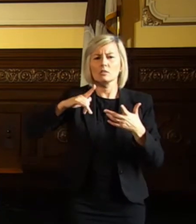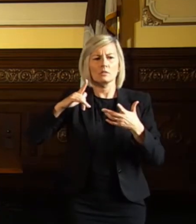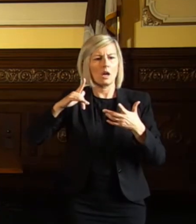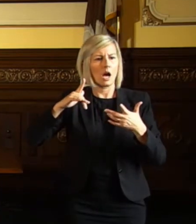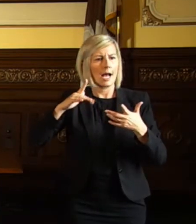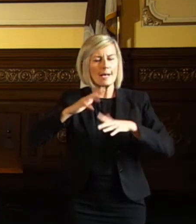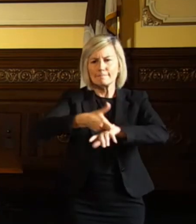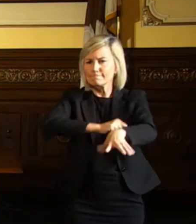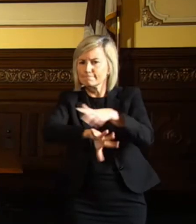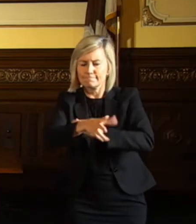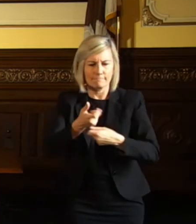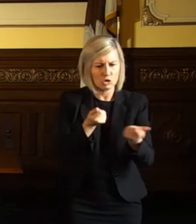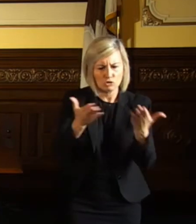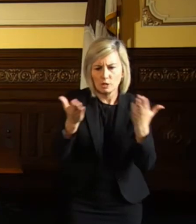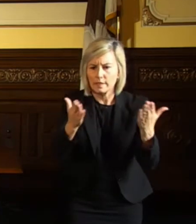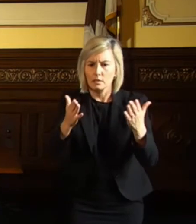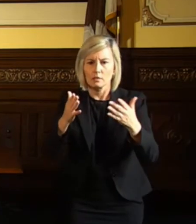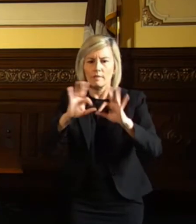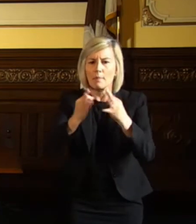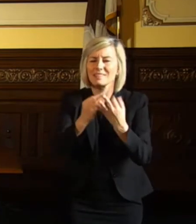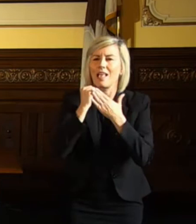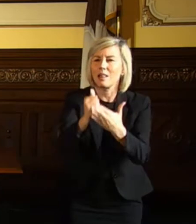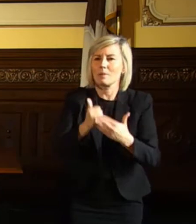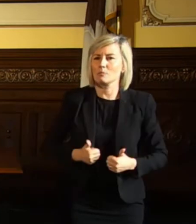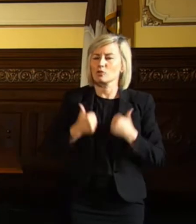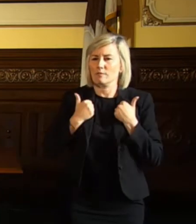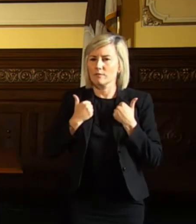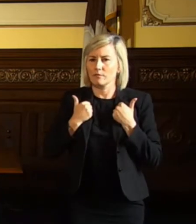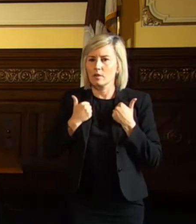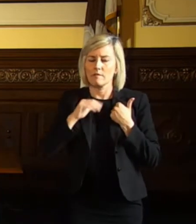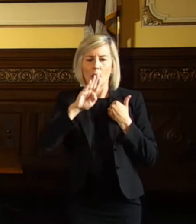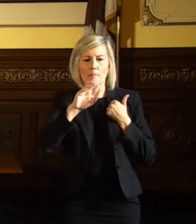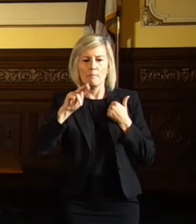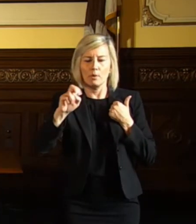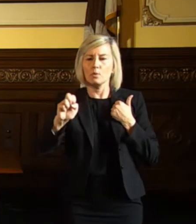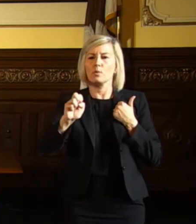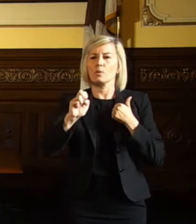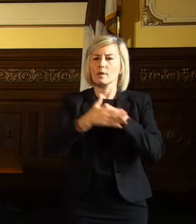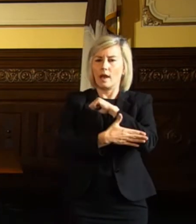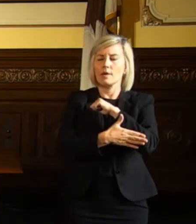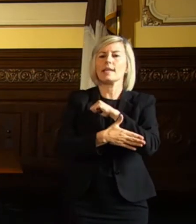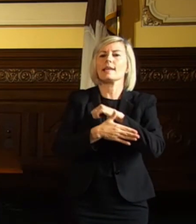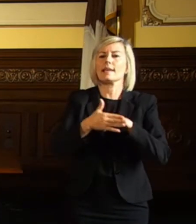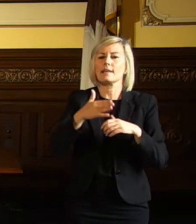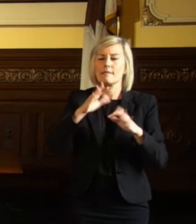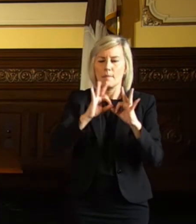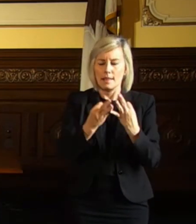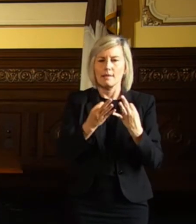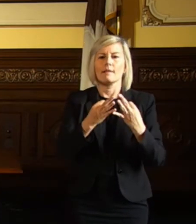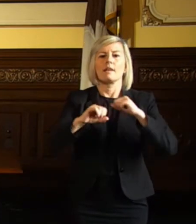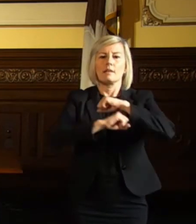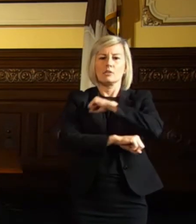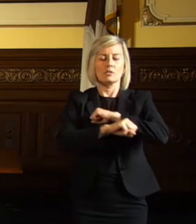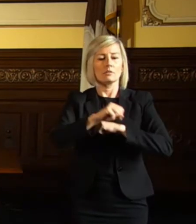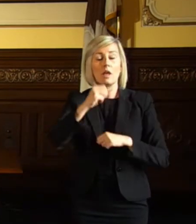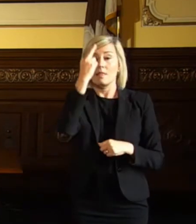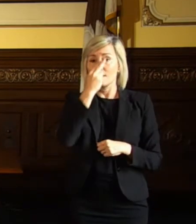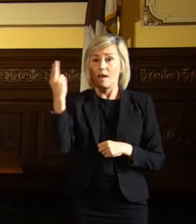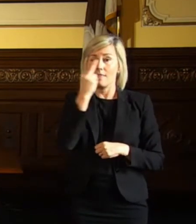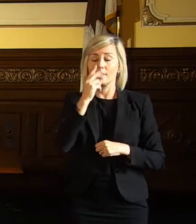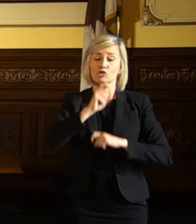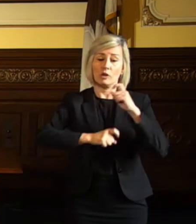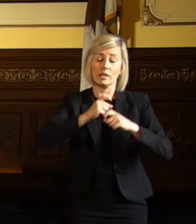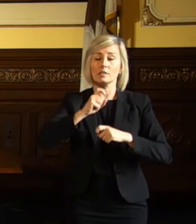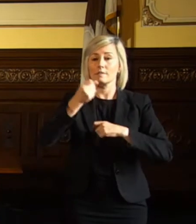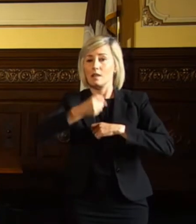families and helping them stay on their feet. From the Boone County Community Foundation to the Catholic Charities of Southern